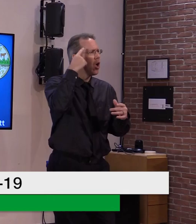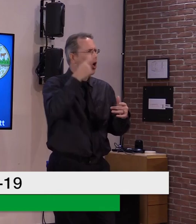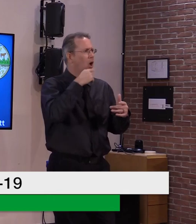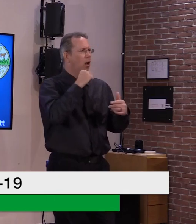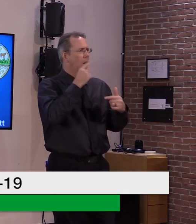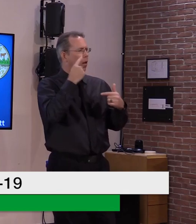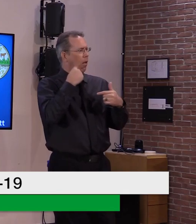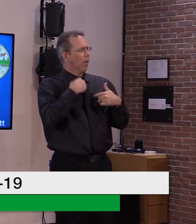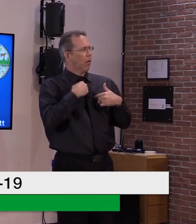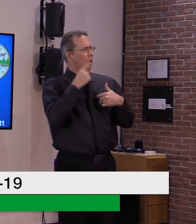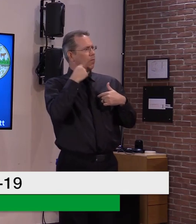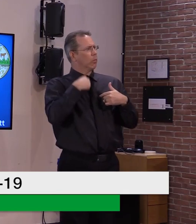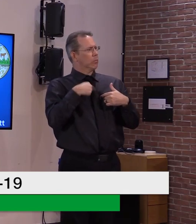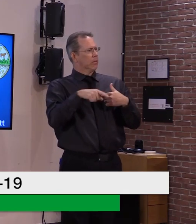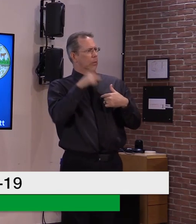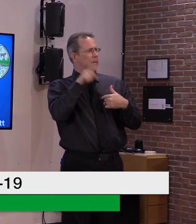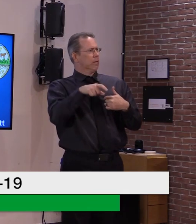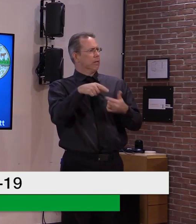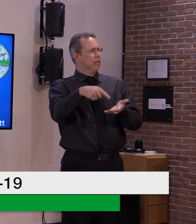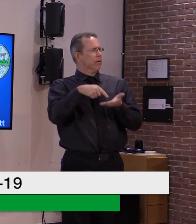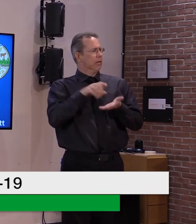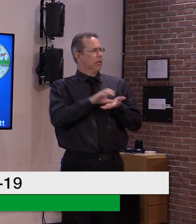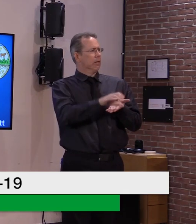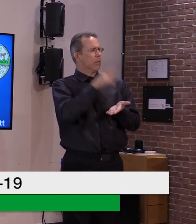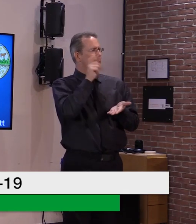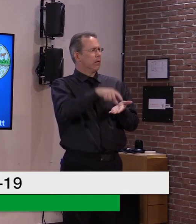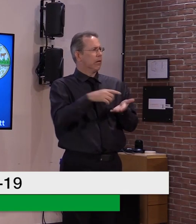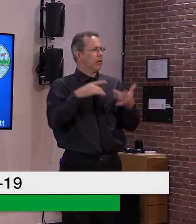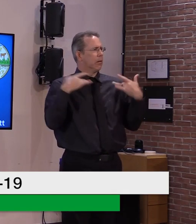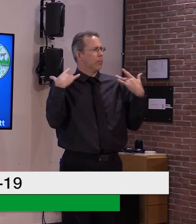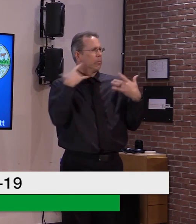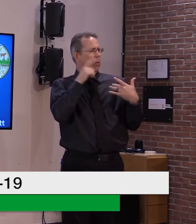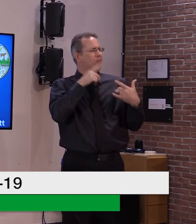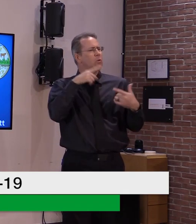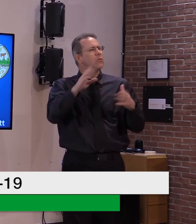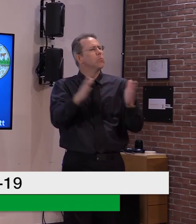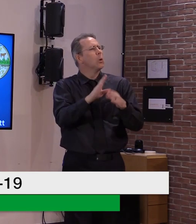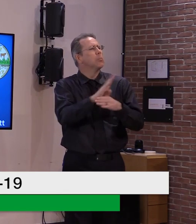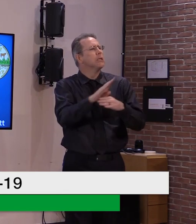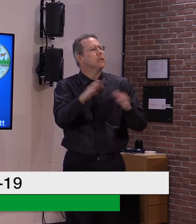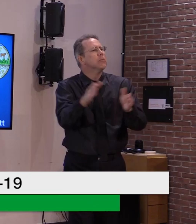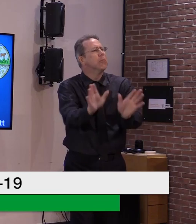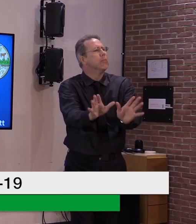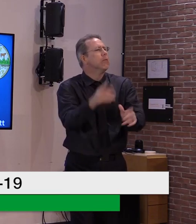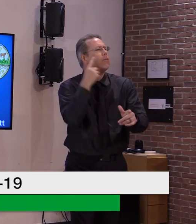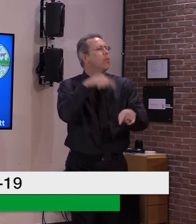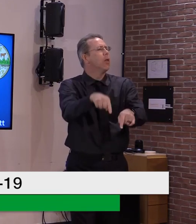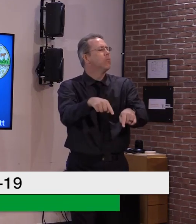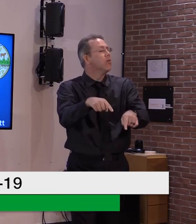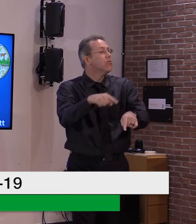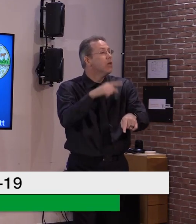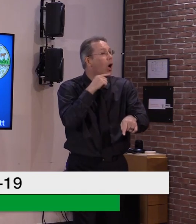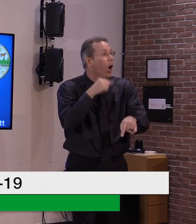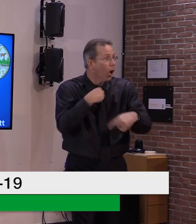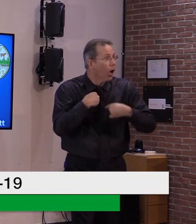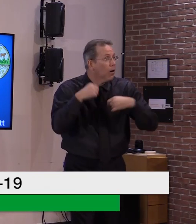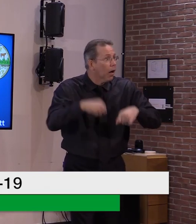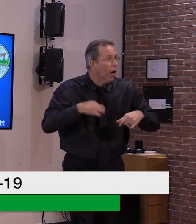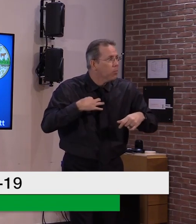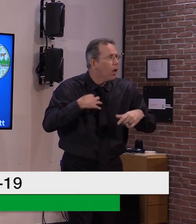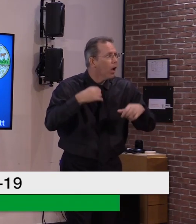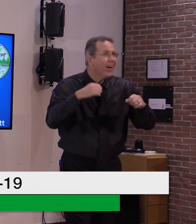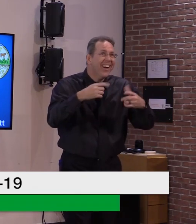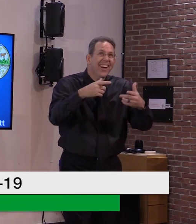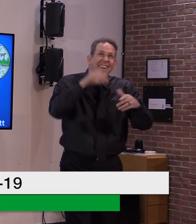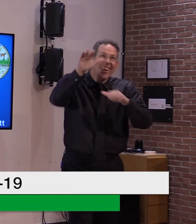of the country and it took some time to get the information to the right uh decision maker and then once they were aware of the program explaining to them how it